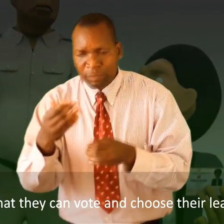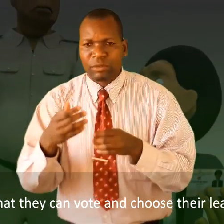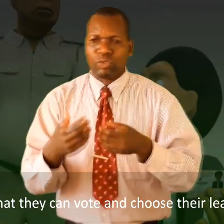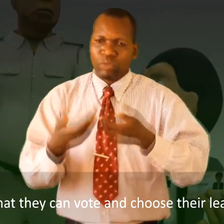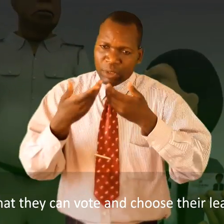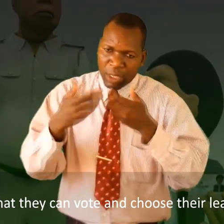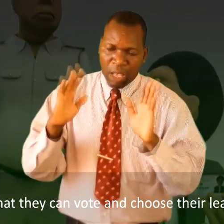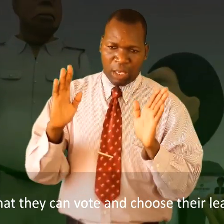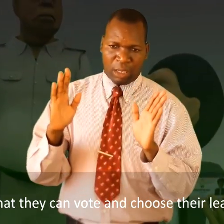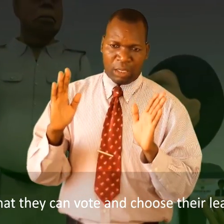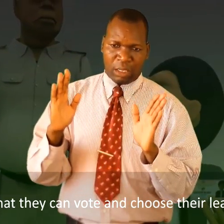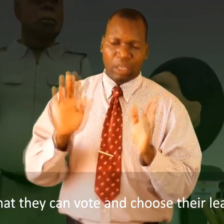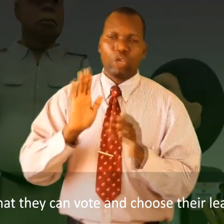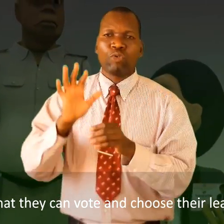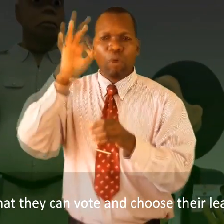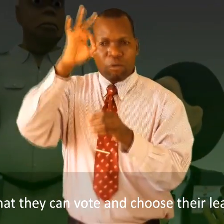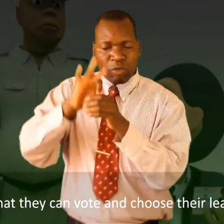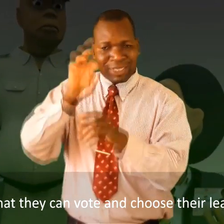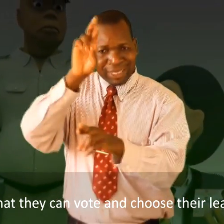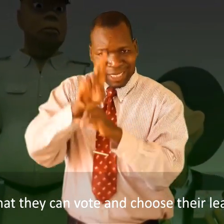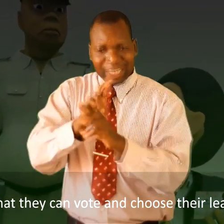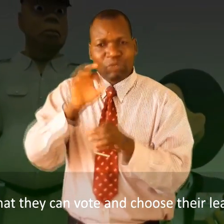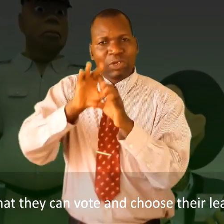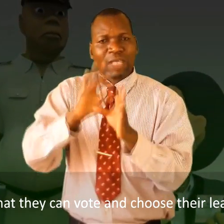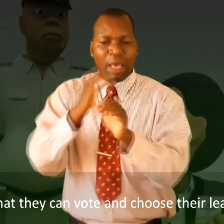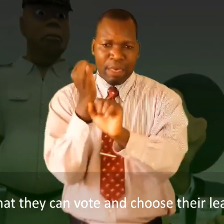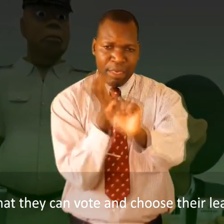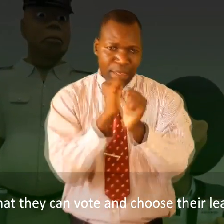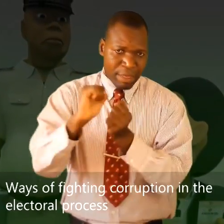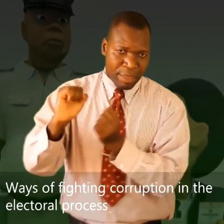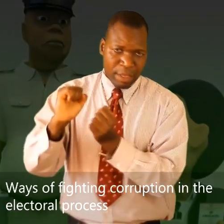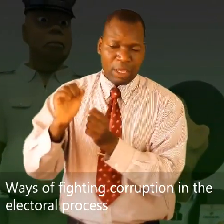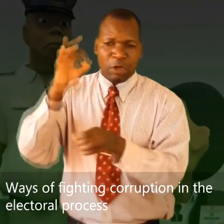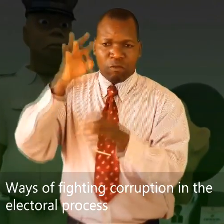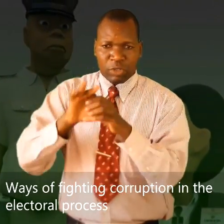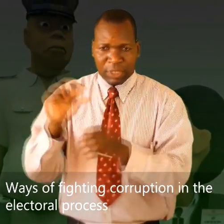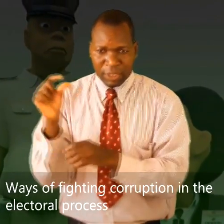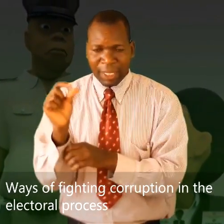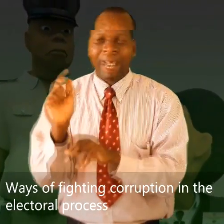and choose their leaders. Ways of fighting corruption.